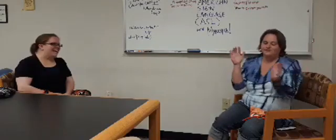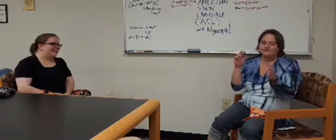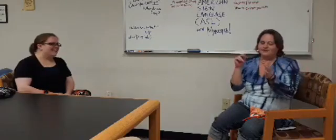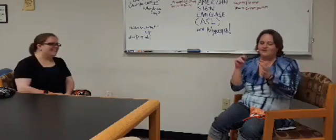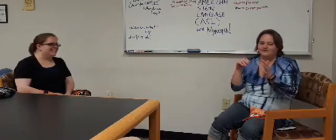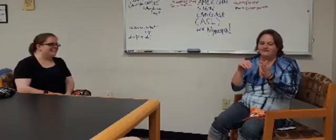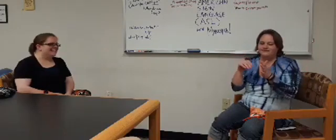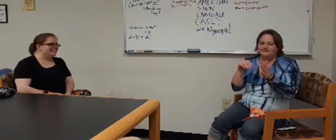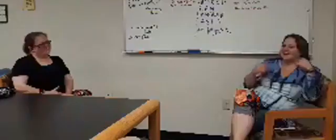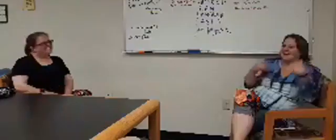No.